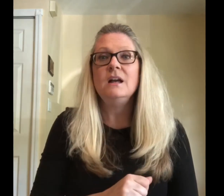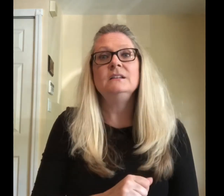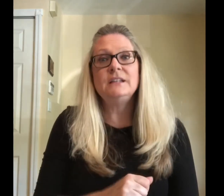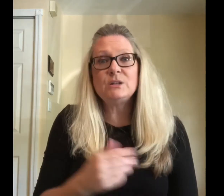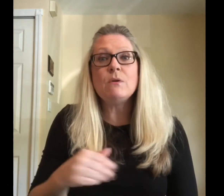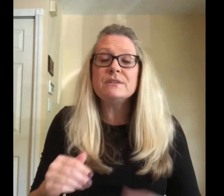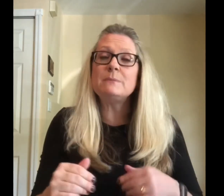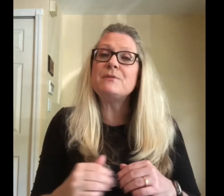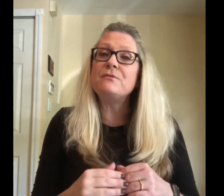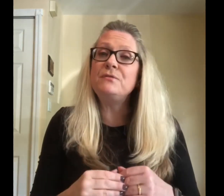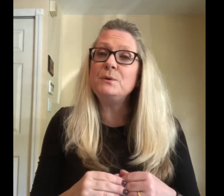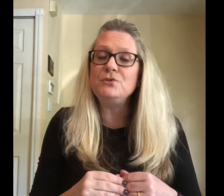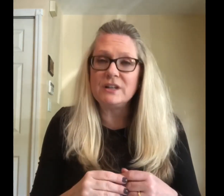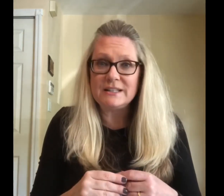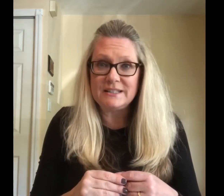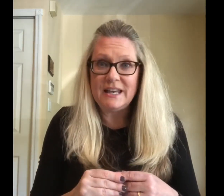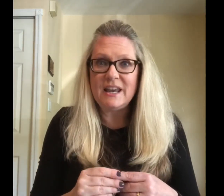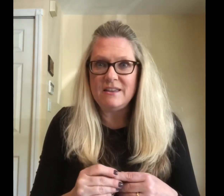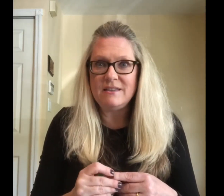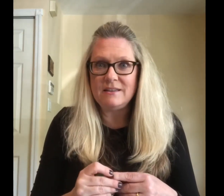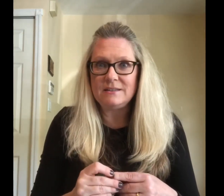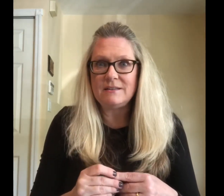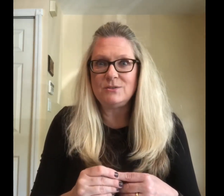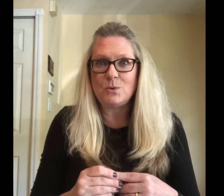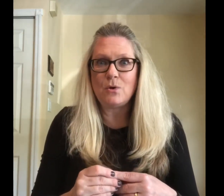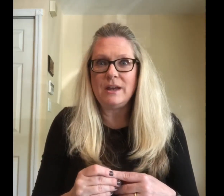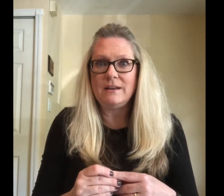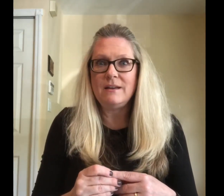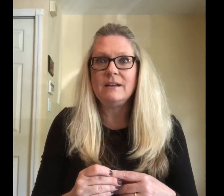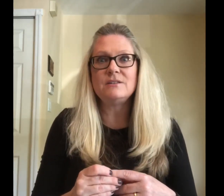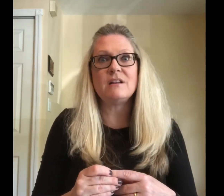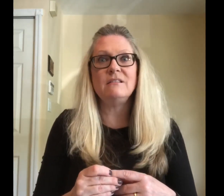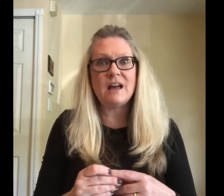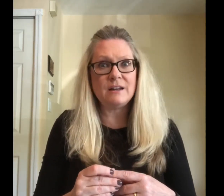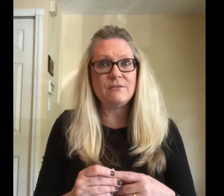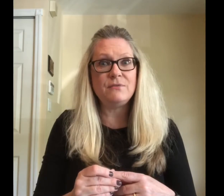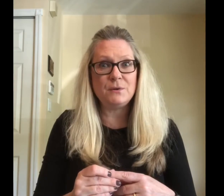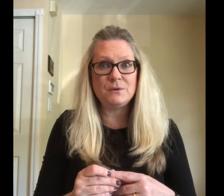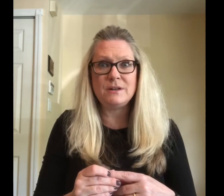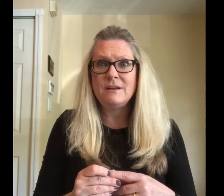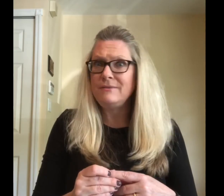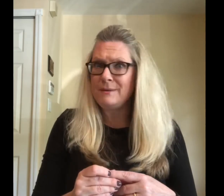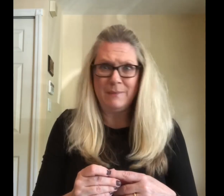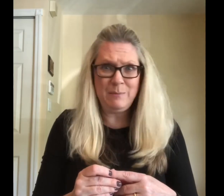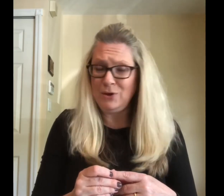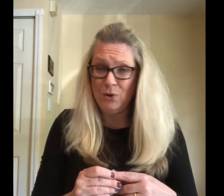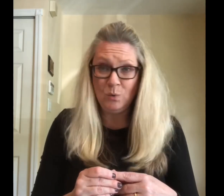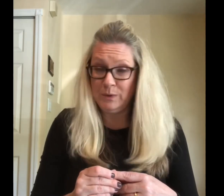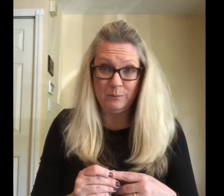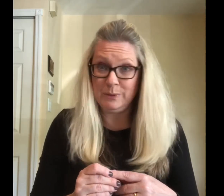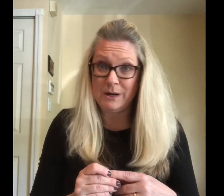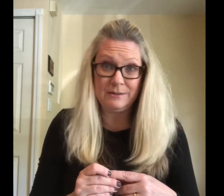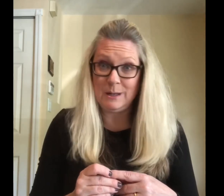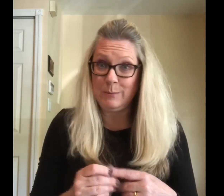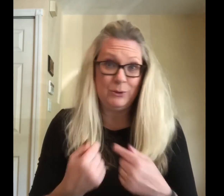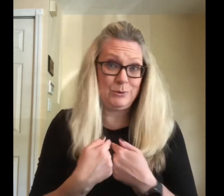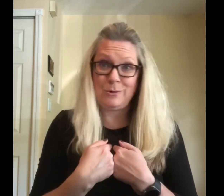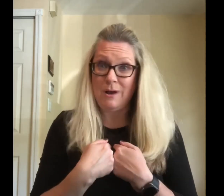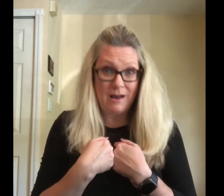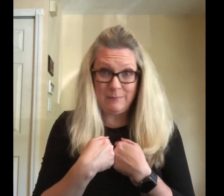Let's go over some of the food you're going to see in this story, because there's a lot of food that maybe you wouldn't put on a sandwich or I would put on